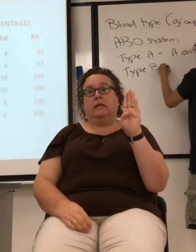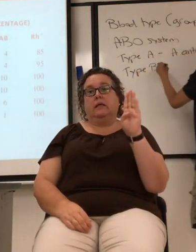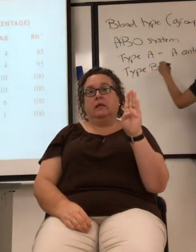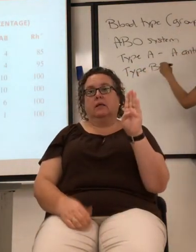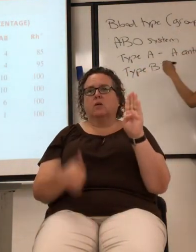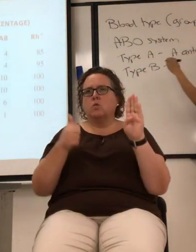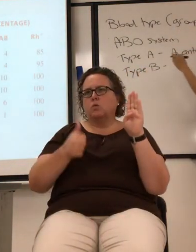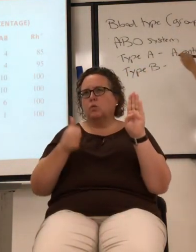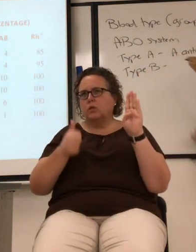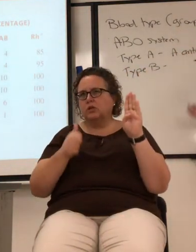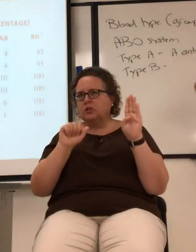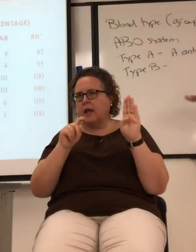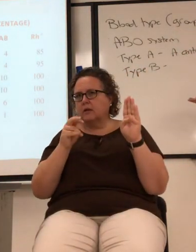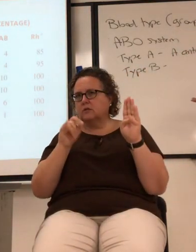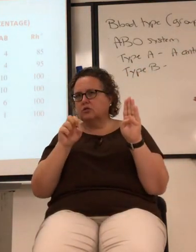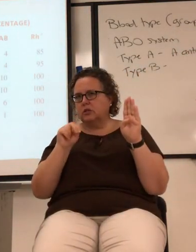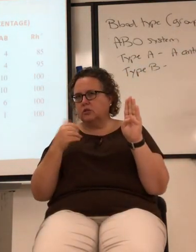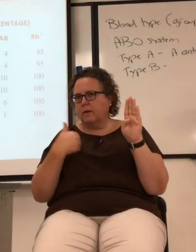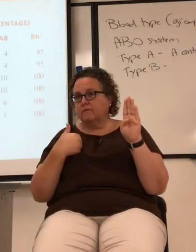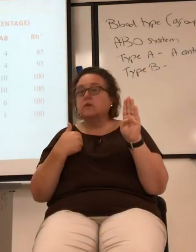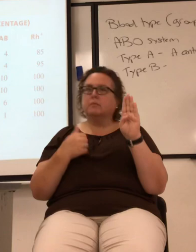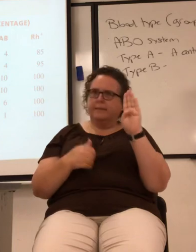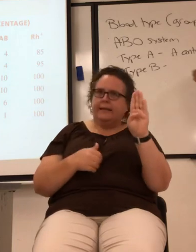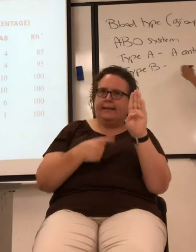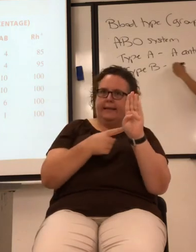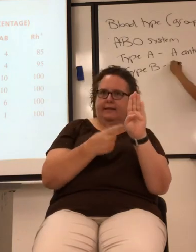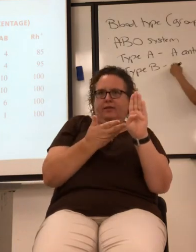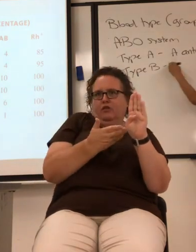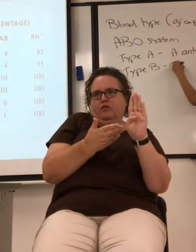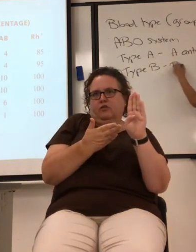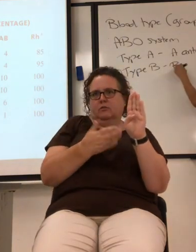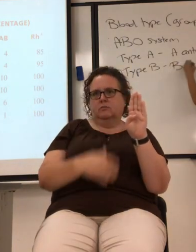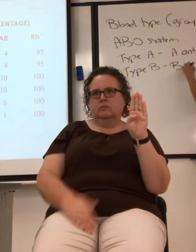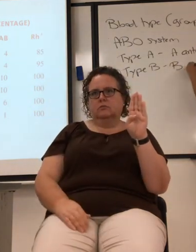which antigen do you have? The B antigen is present.